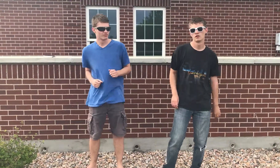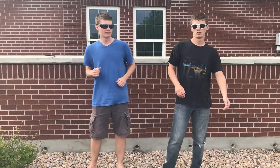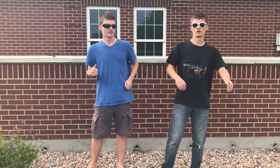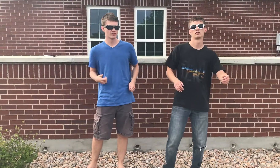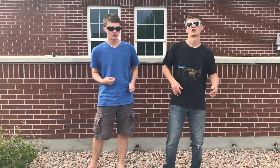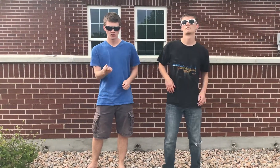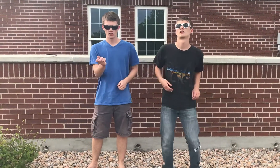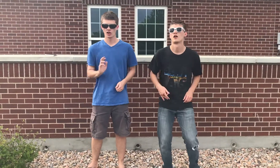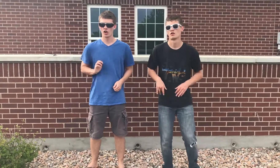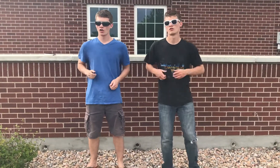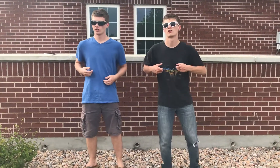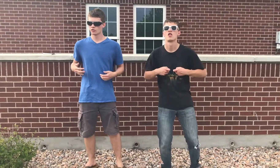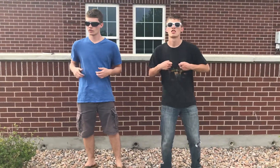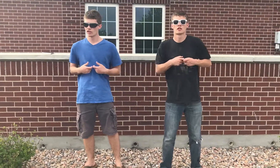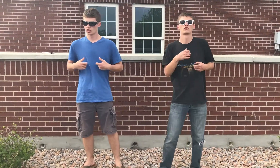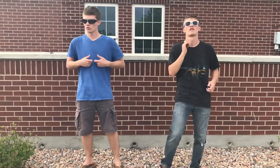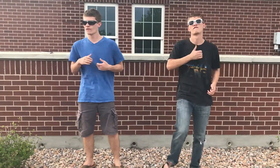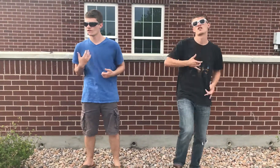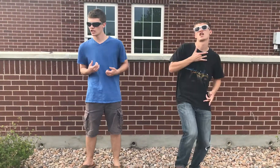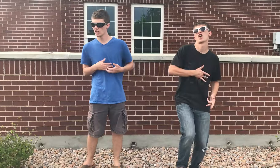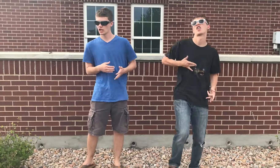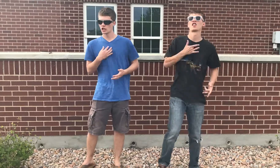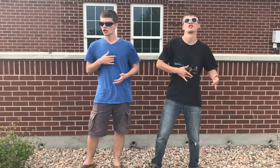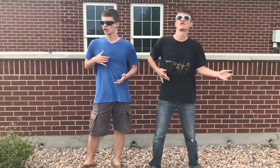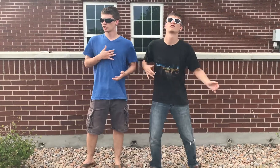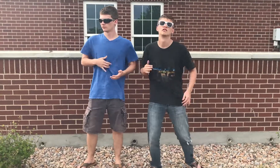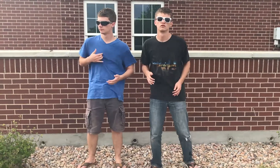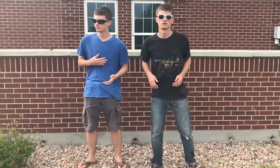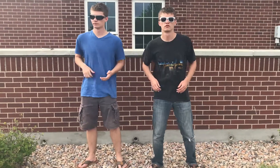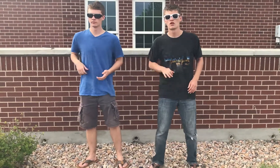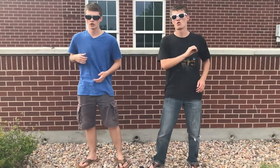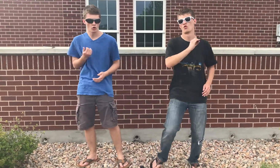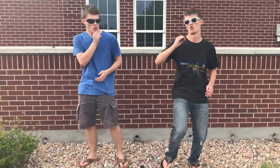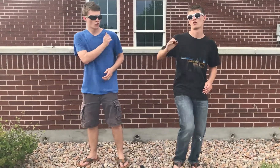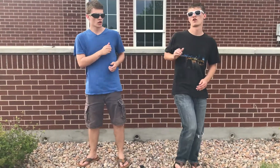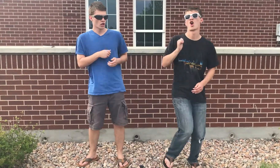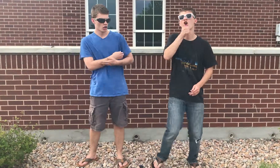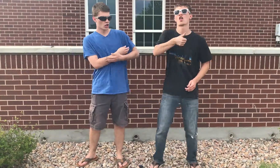His chin on your electric field I said, ooh, girl